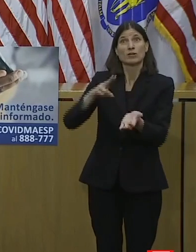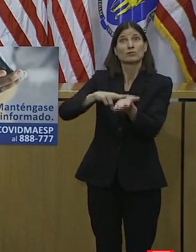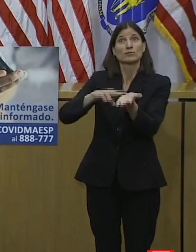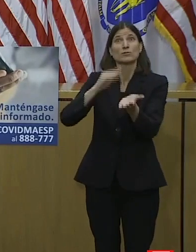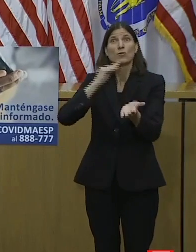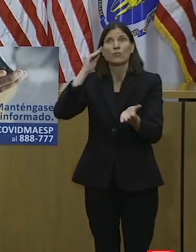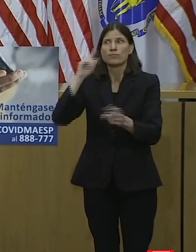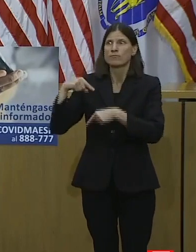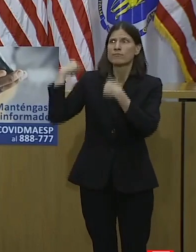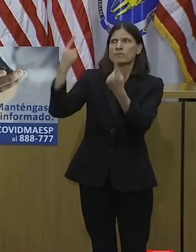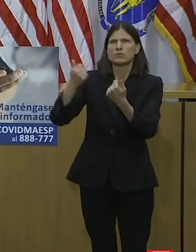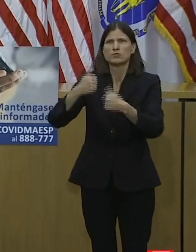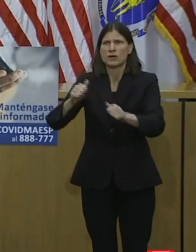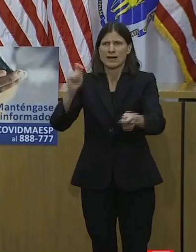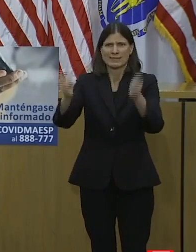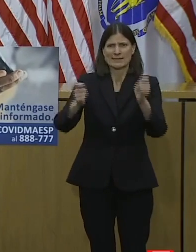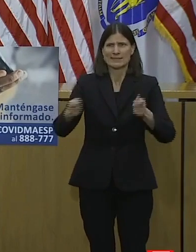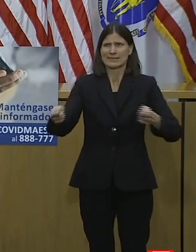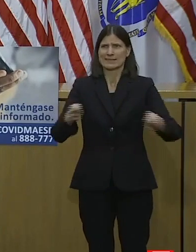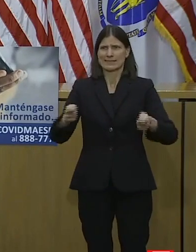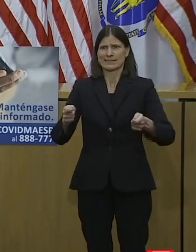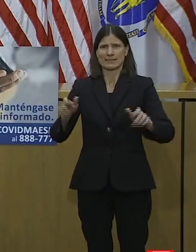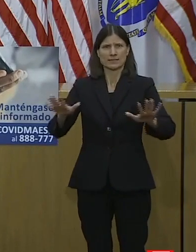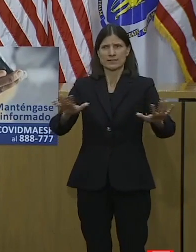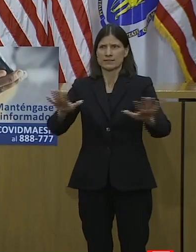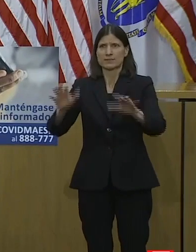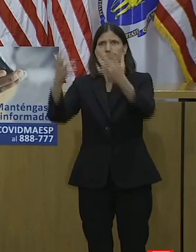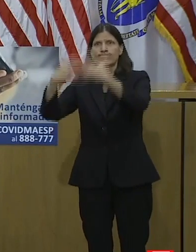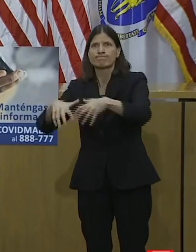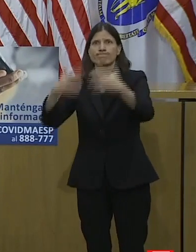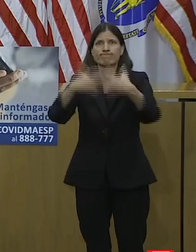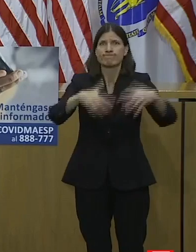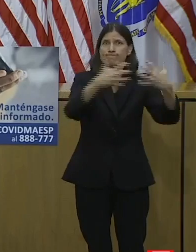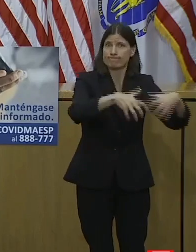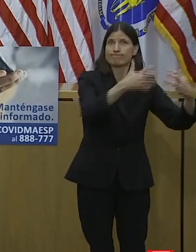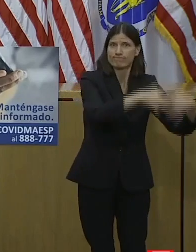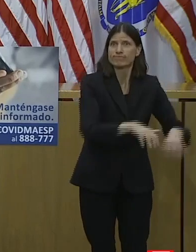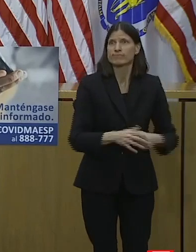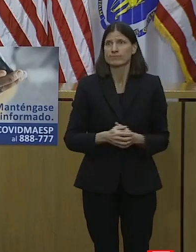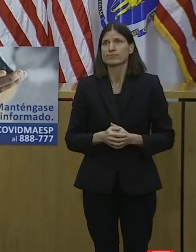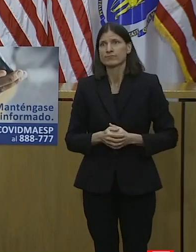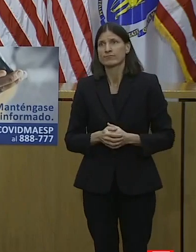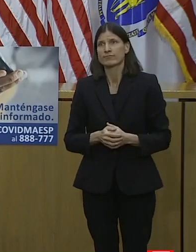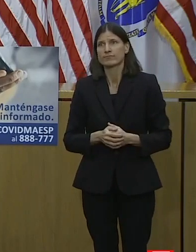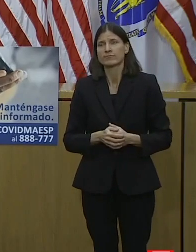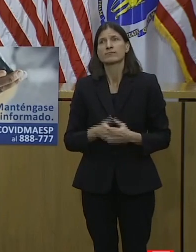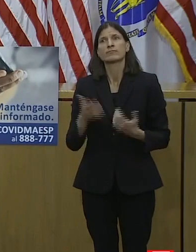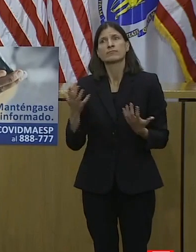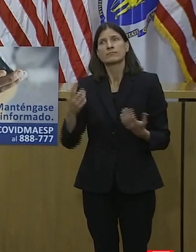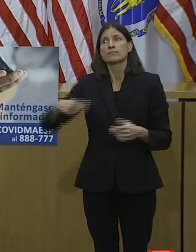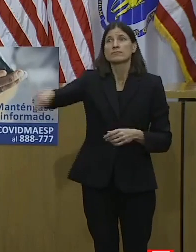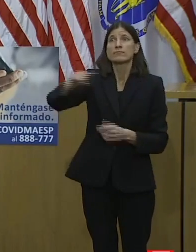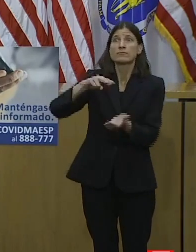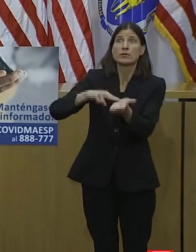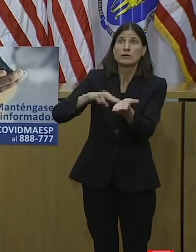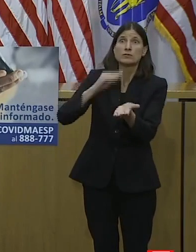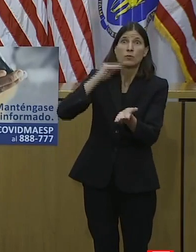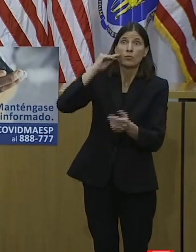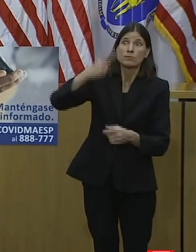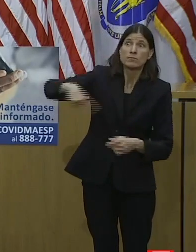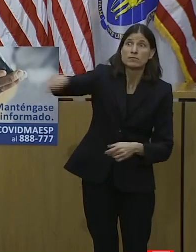of illness and making certain that our nursing home residents are receiving the care they need during this unprecedented public health